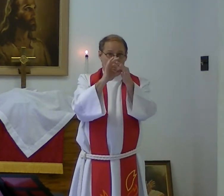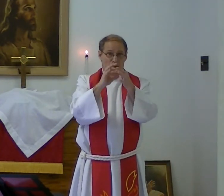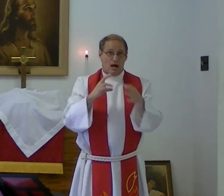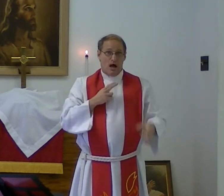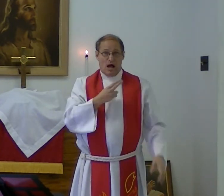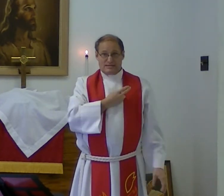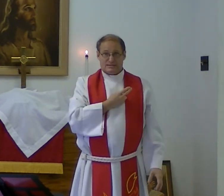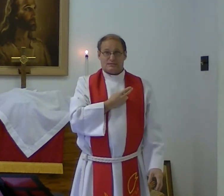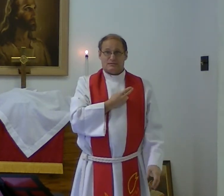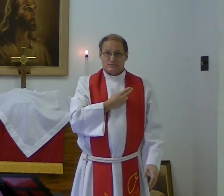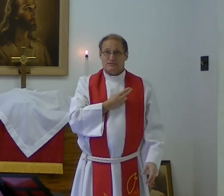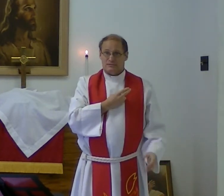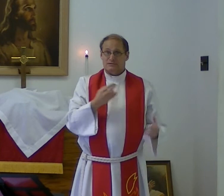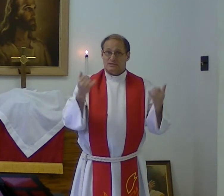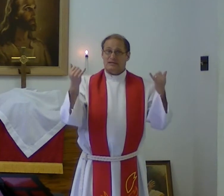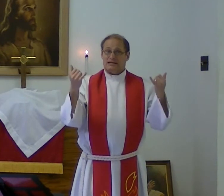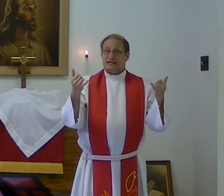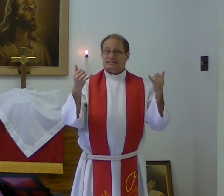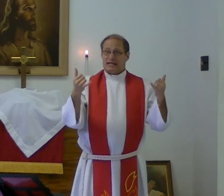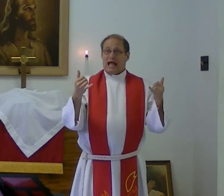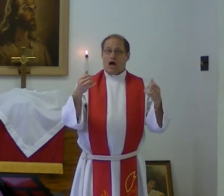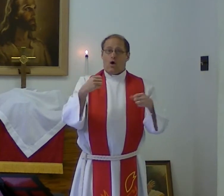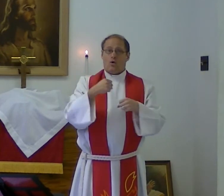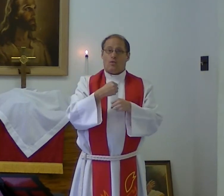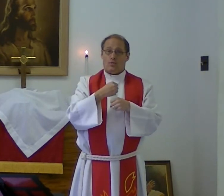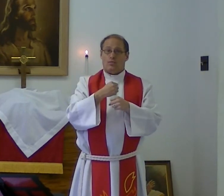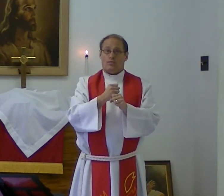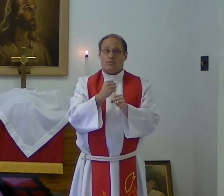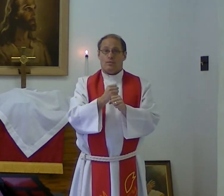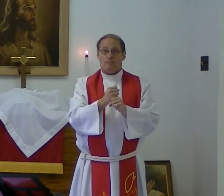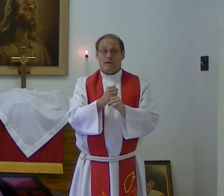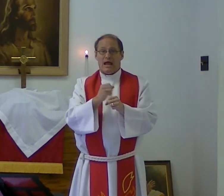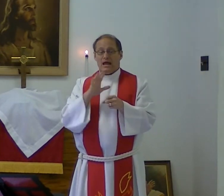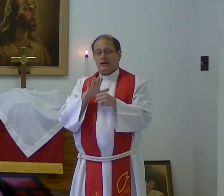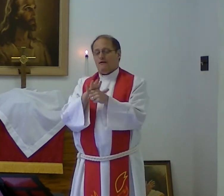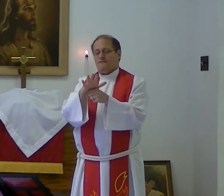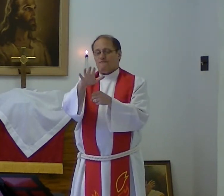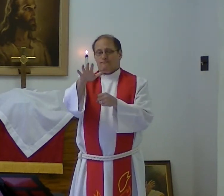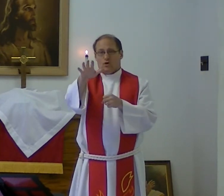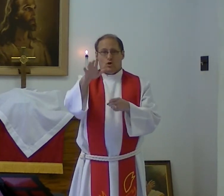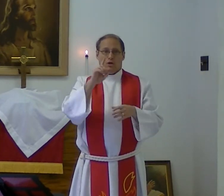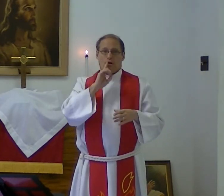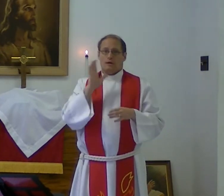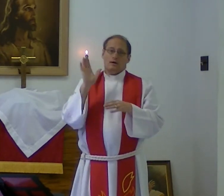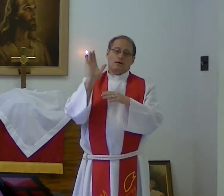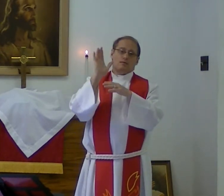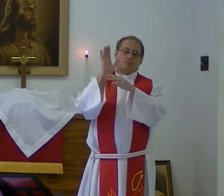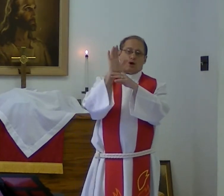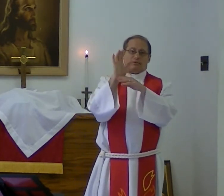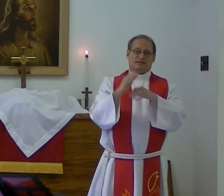us is now made full of promise.